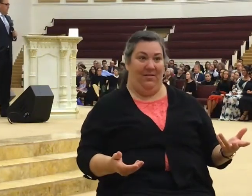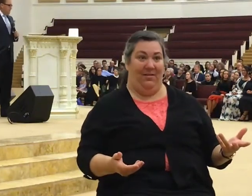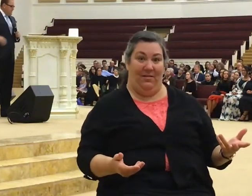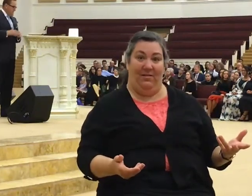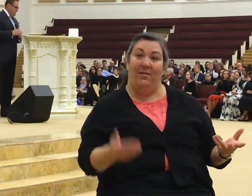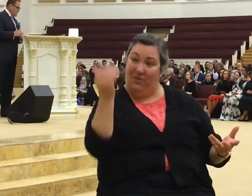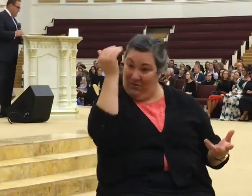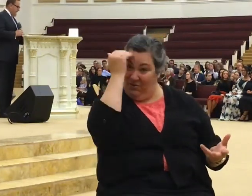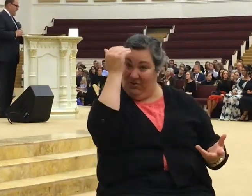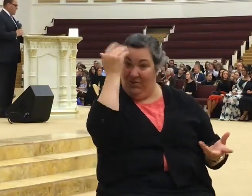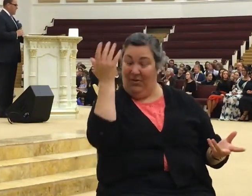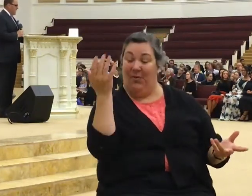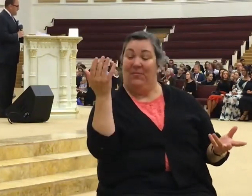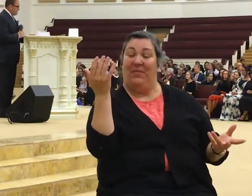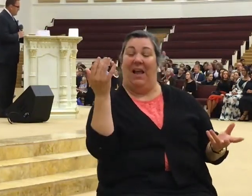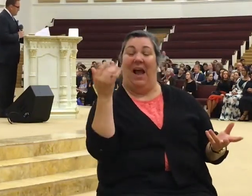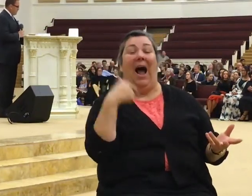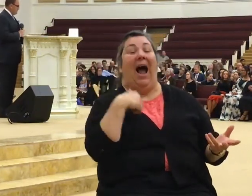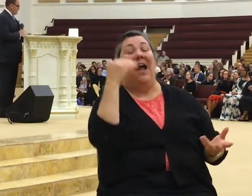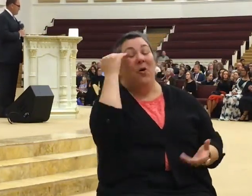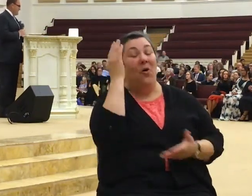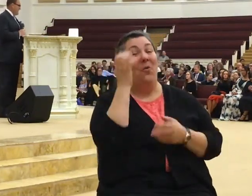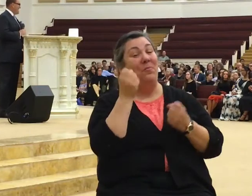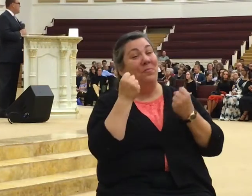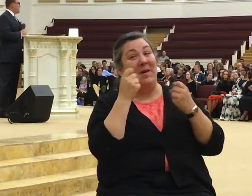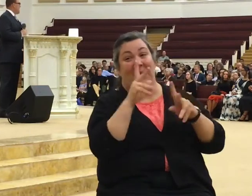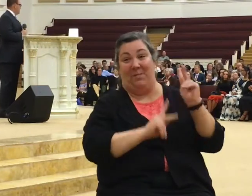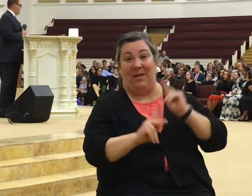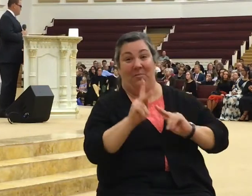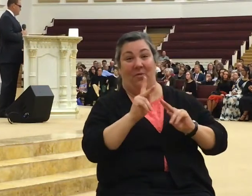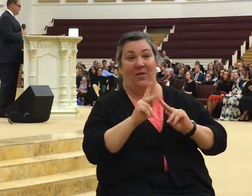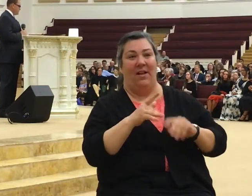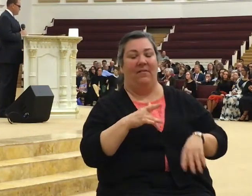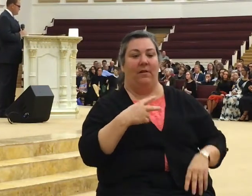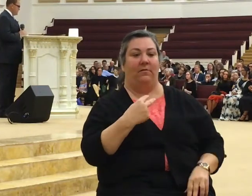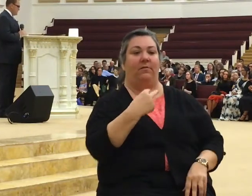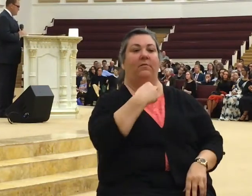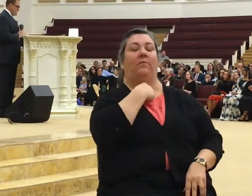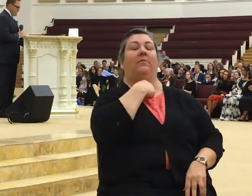You know, I know a lot of people that get hung up.